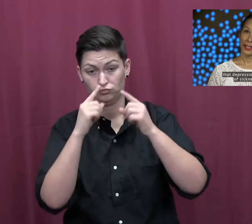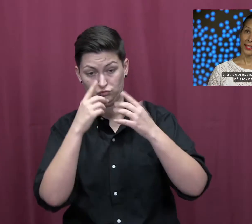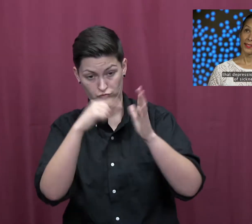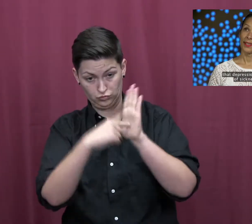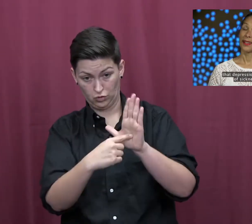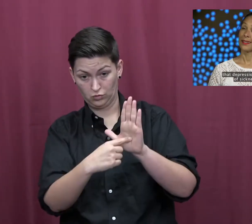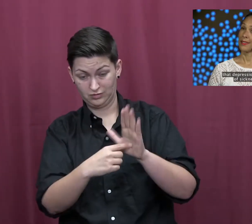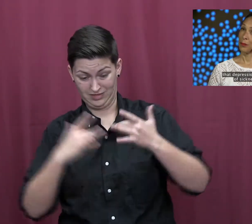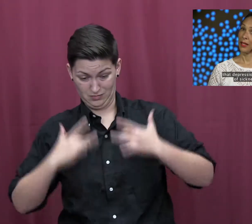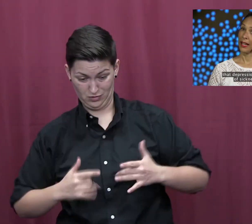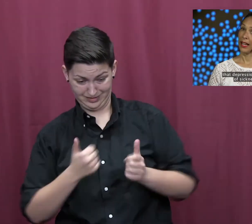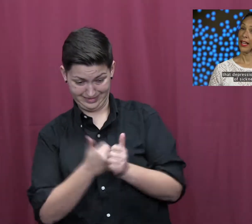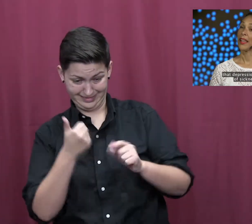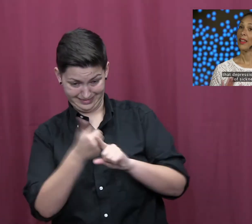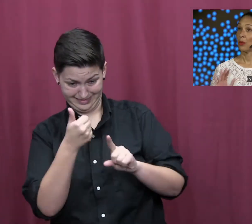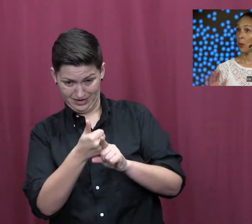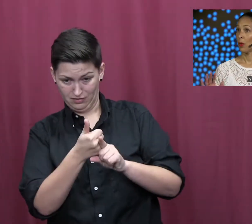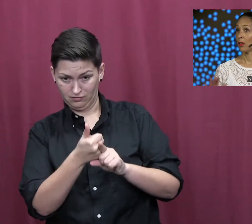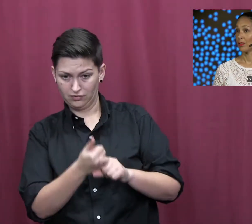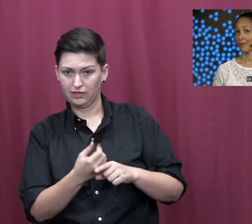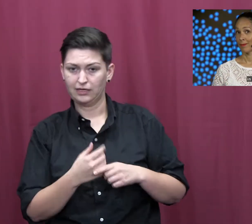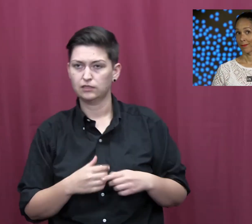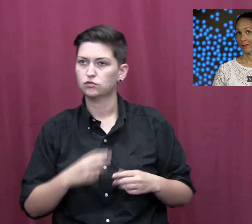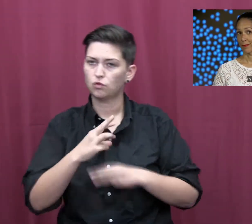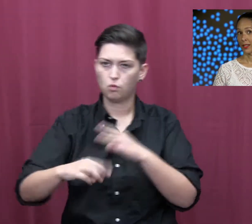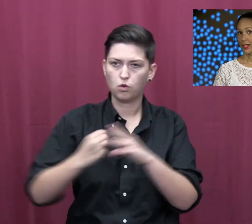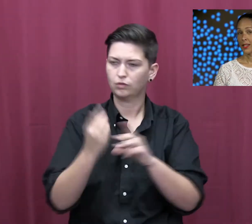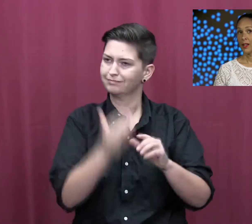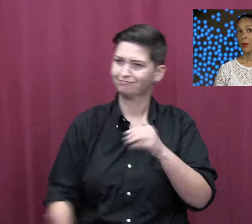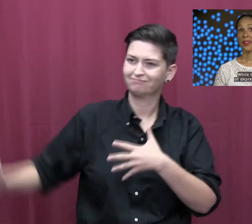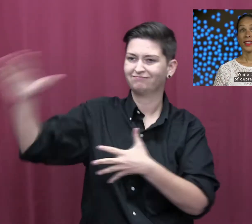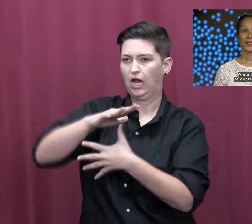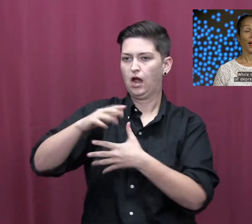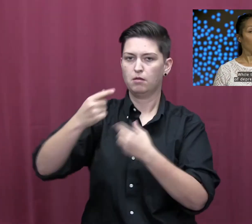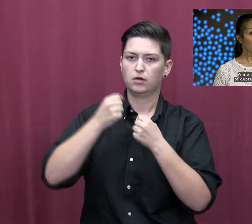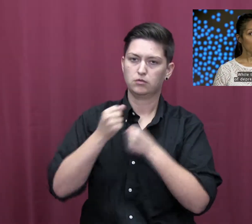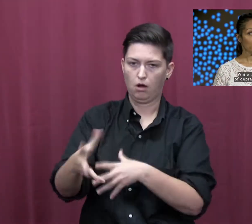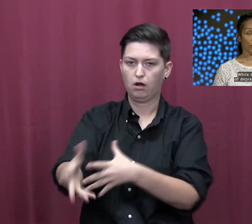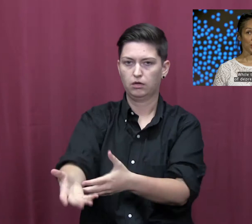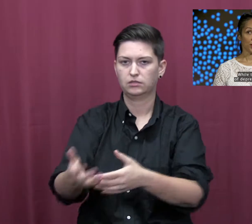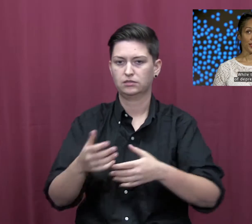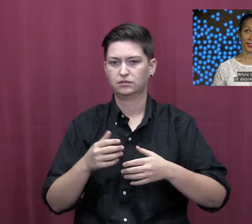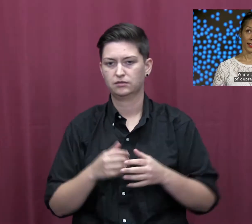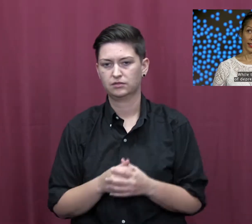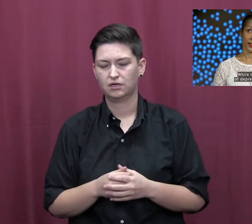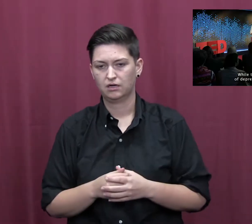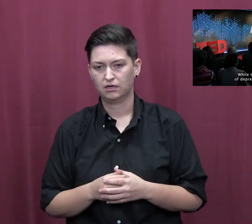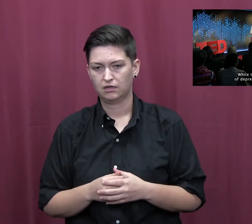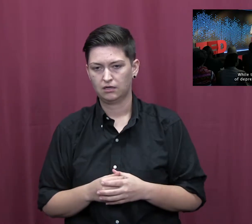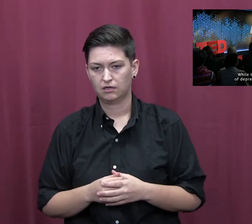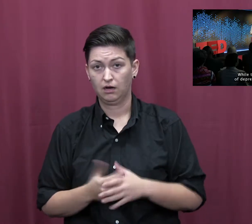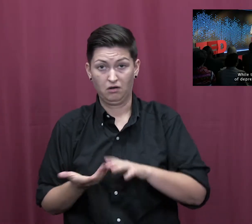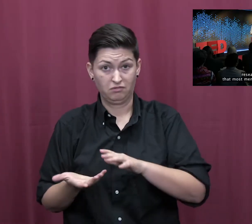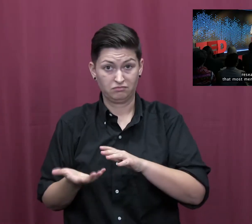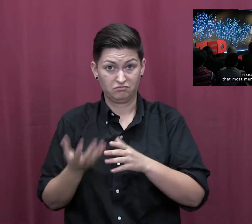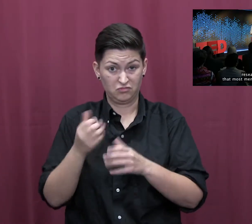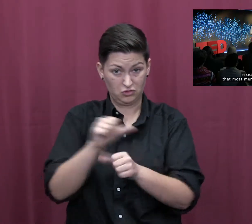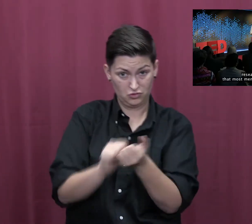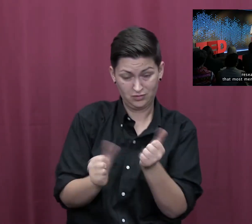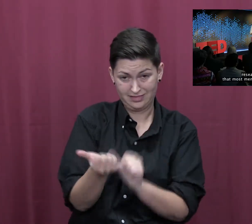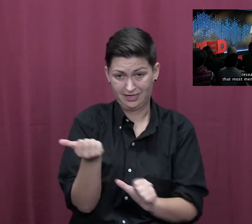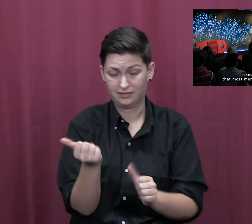of sickness and disability in the world. While the exact cause of depression isn't clear,